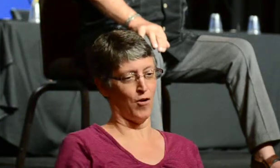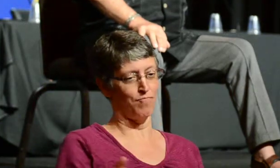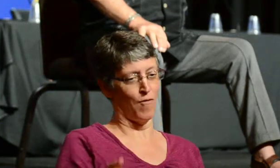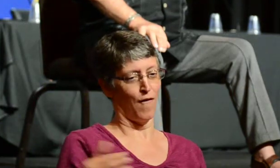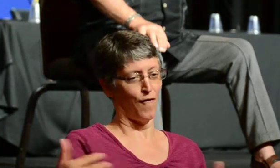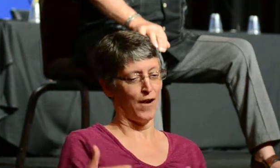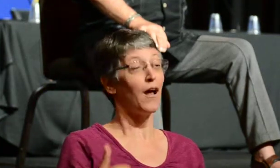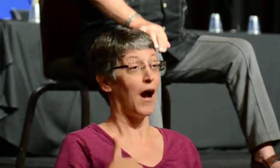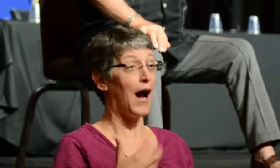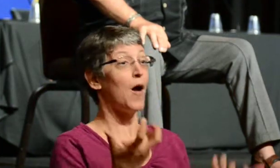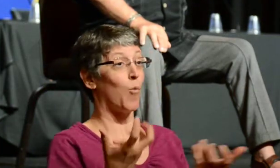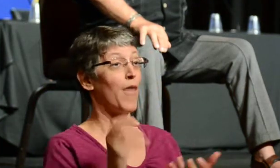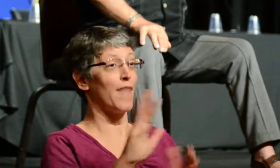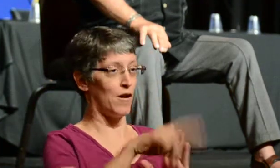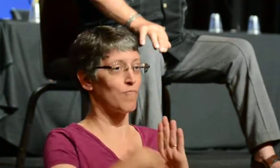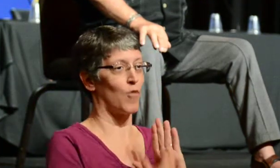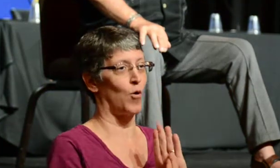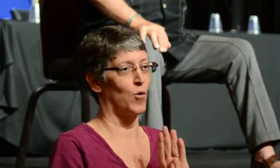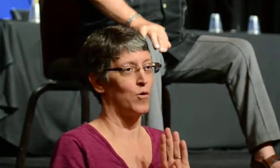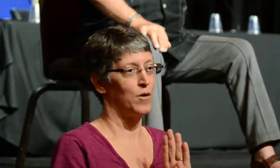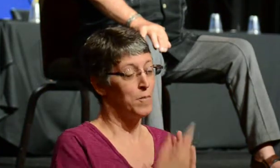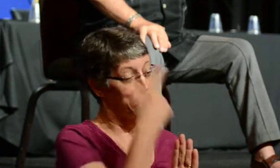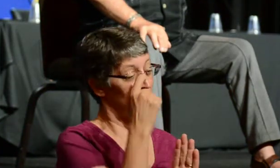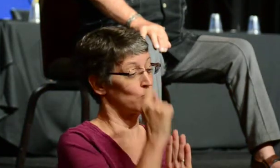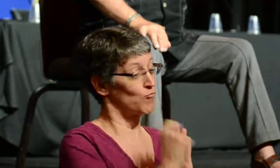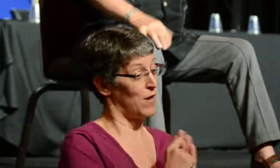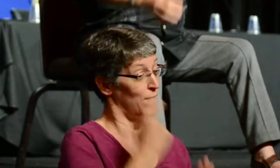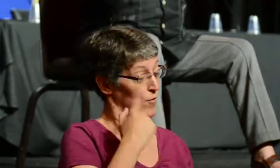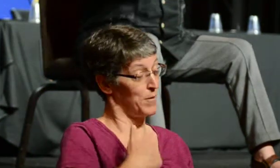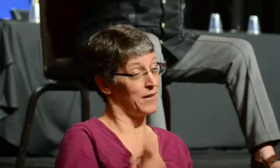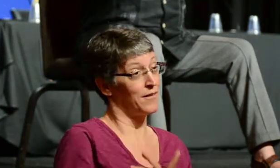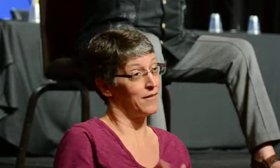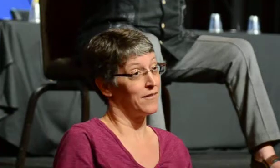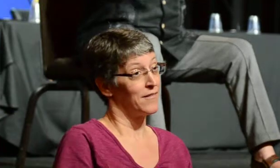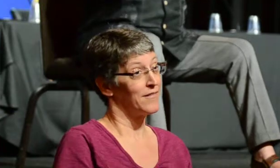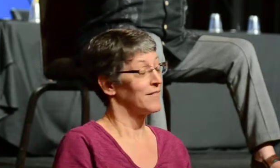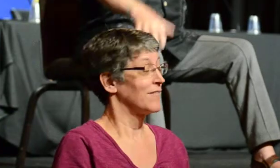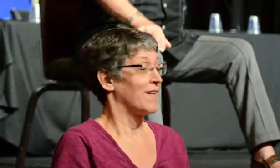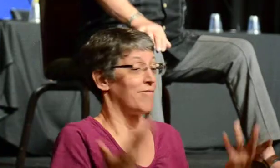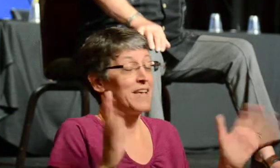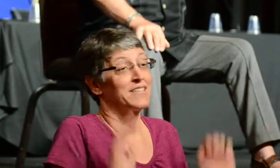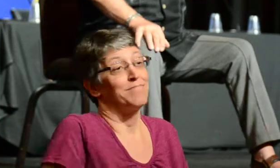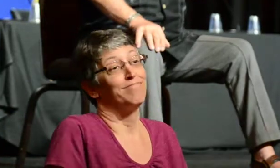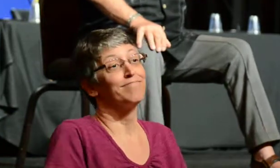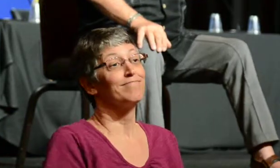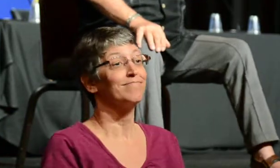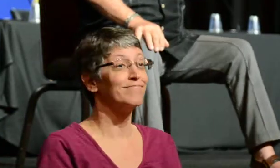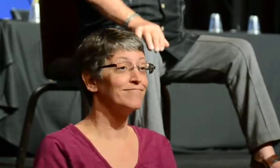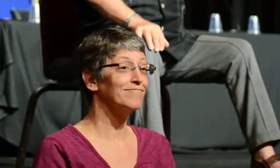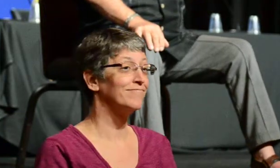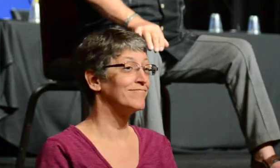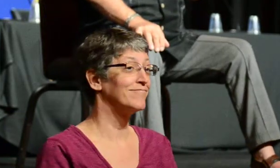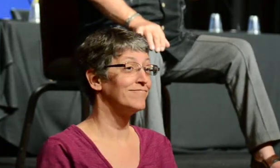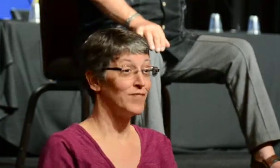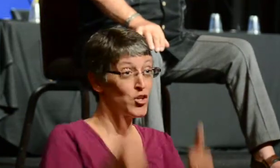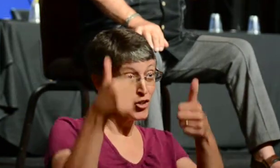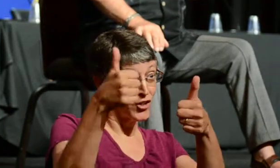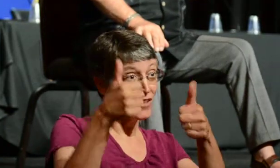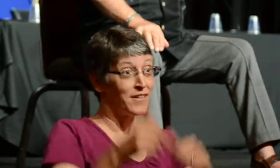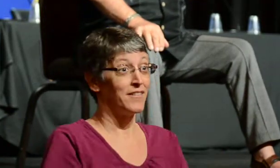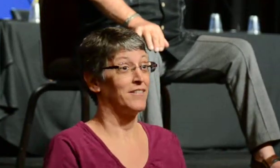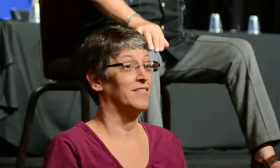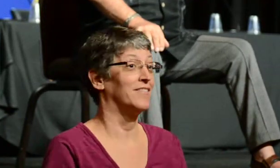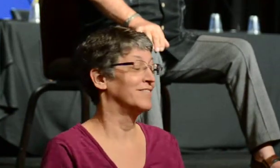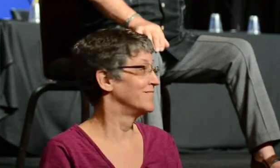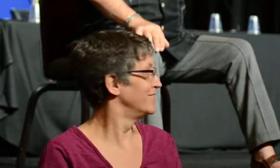that role because it was written for me, and that's how it works. Okay?